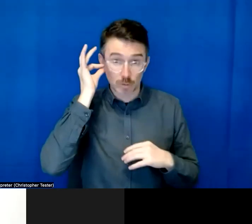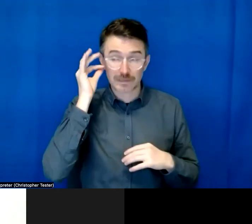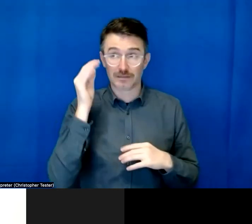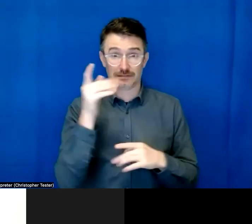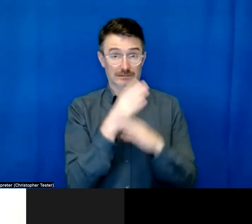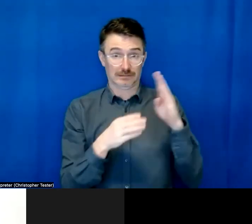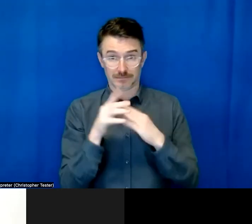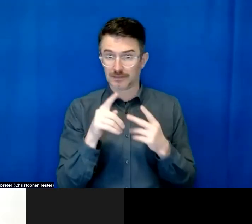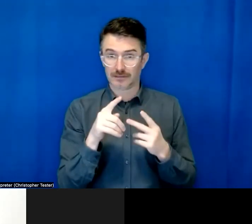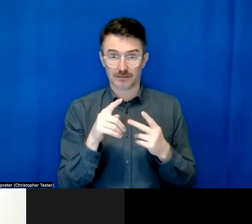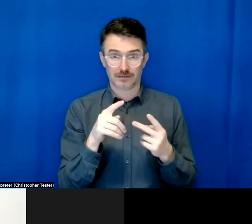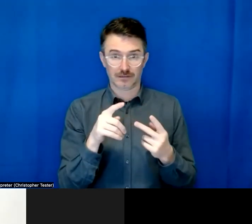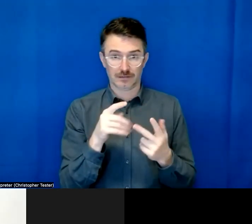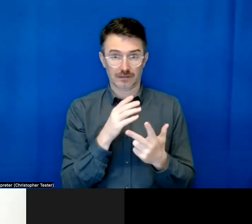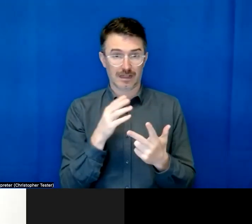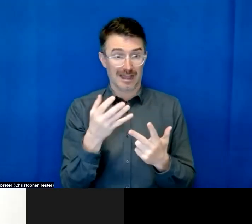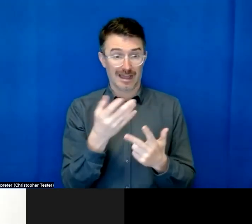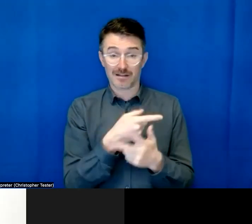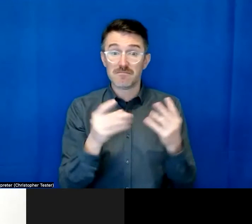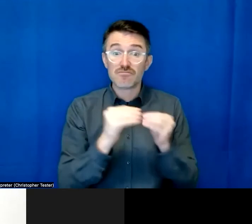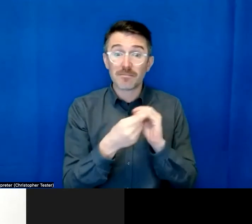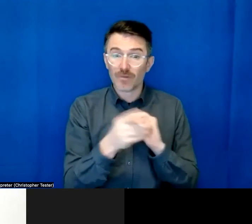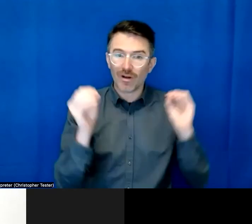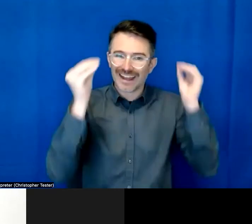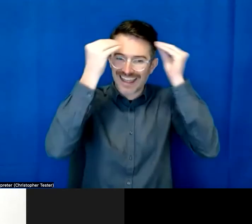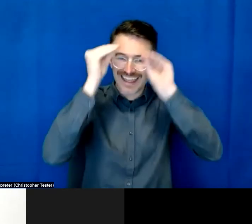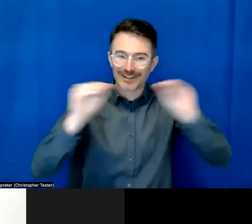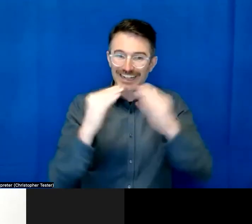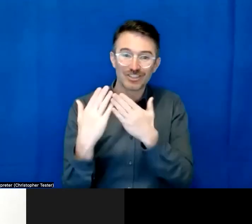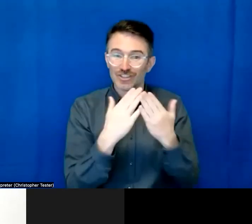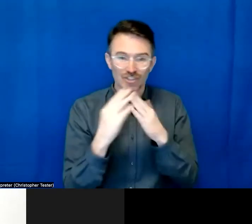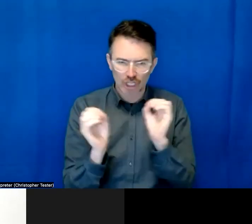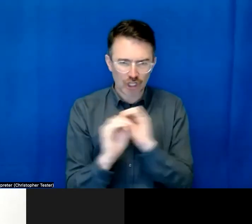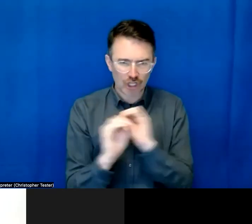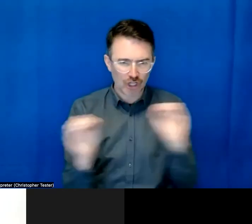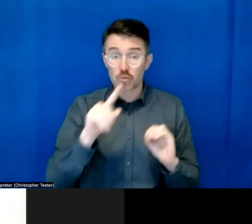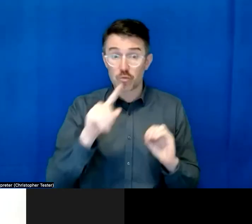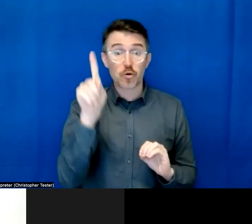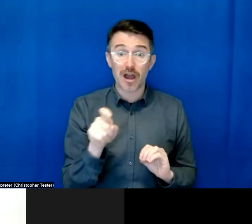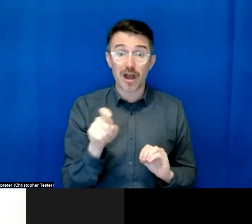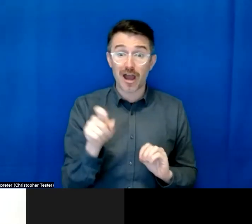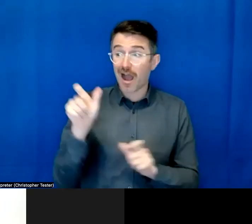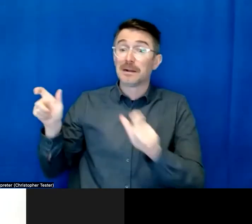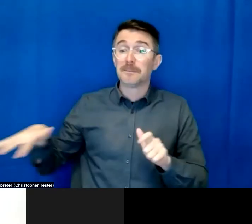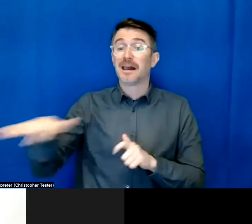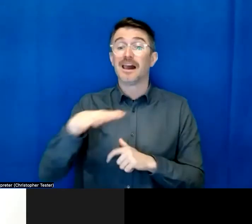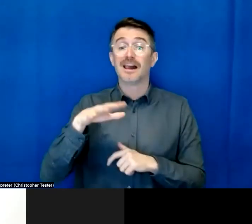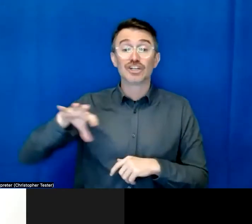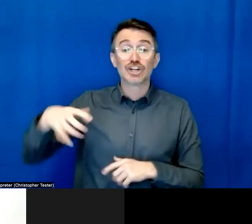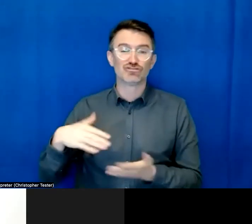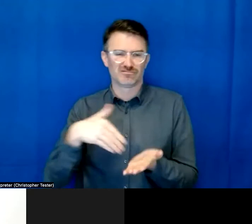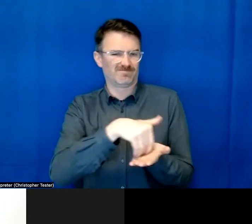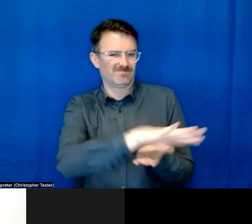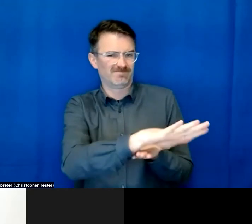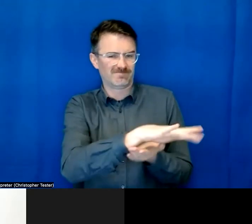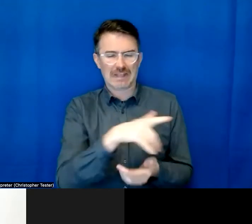face many discrimination in the community, and it is a big challenge for us to reach them, to